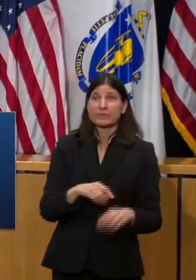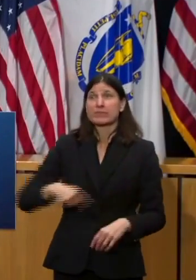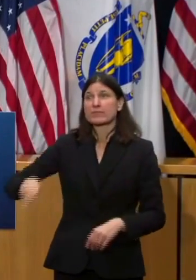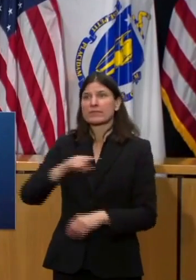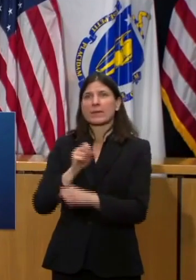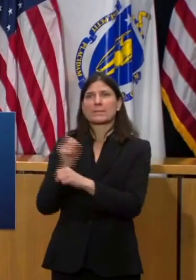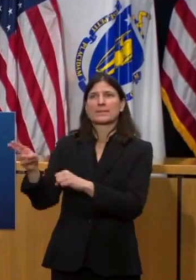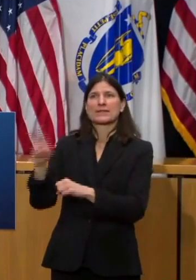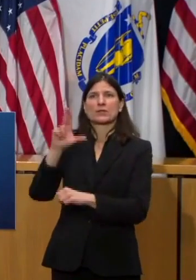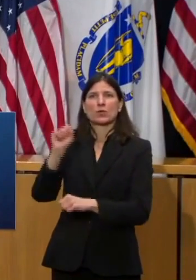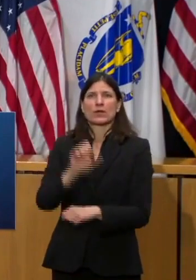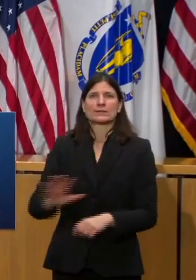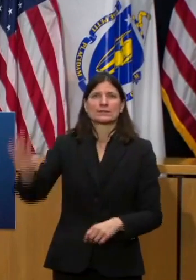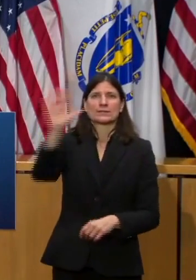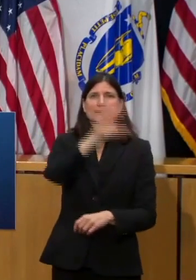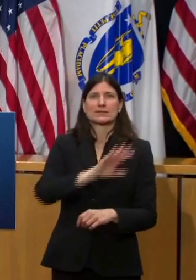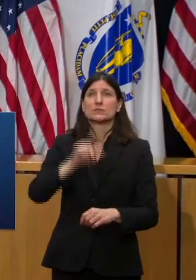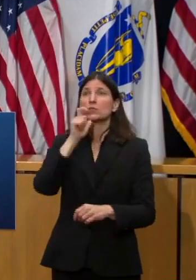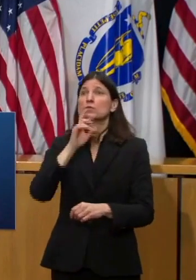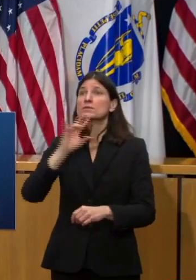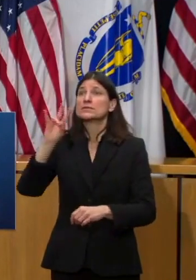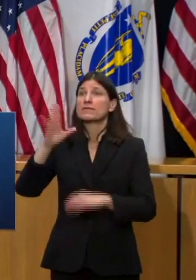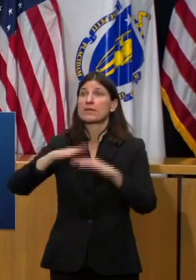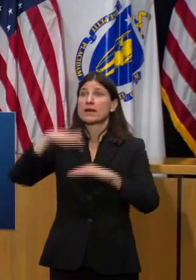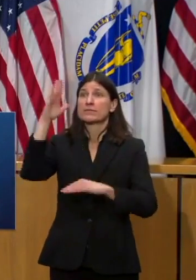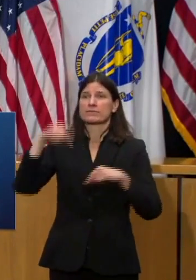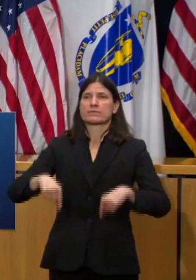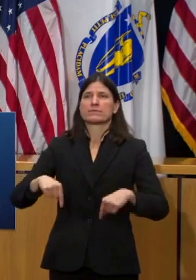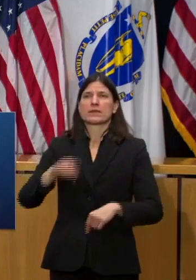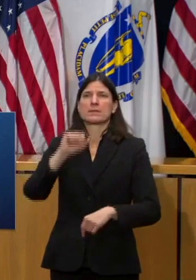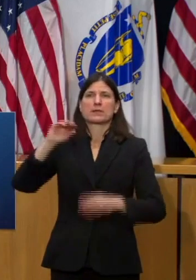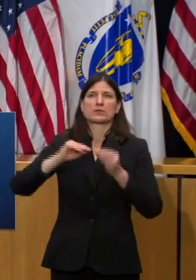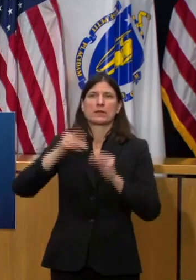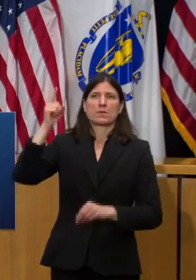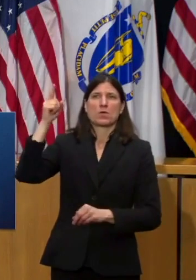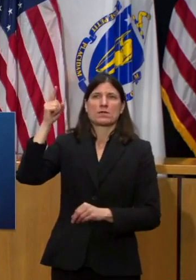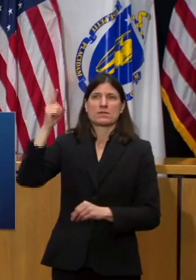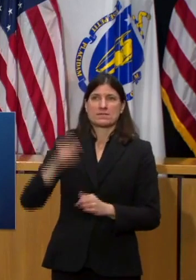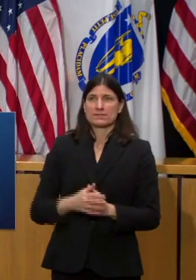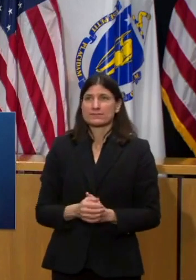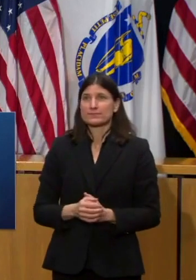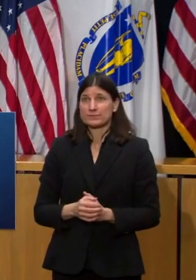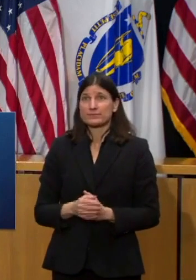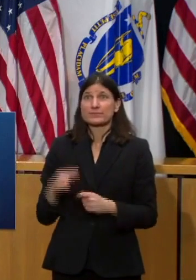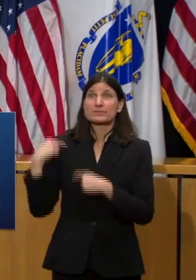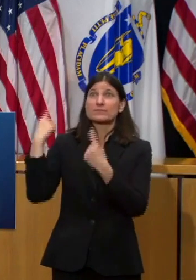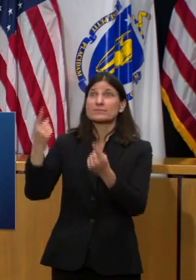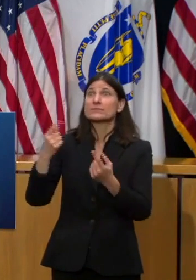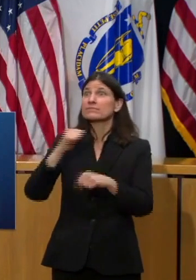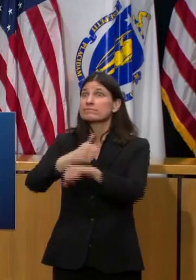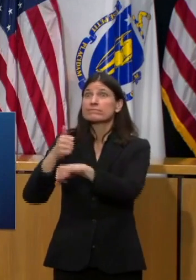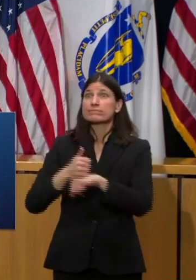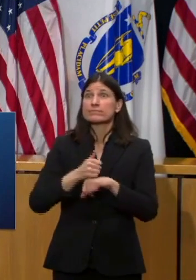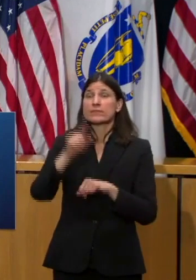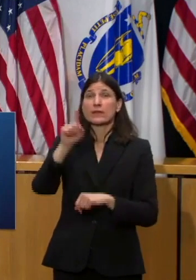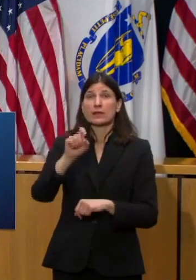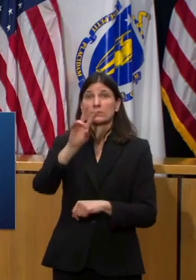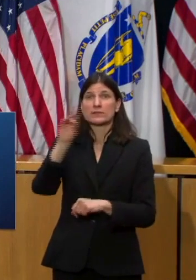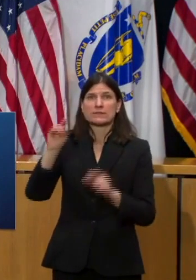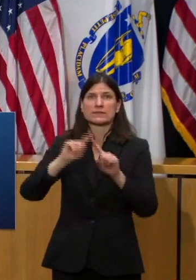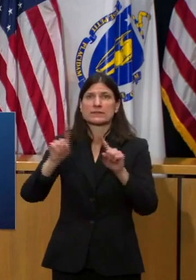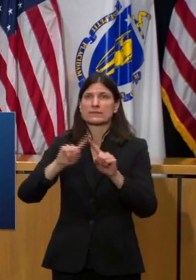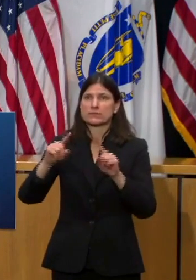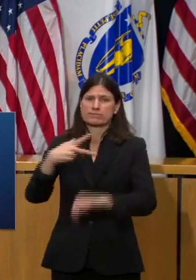There are hundreds of sites across the state that are open where eligible residents can get vaccines, including mass vaccination sites in Danvers,